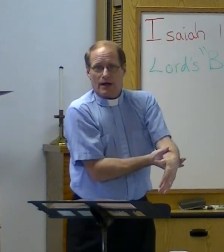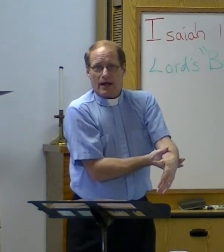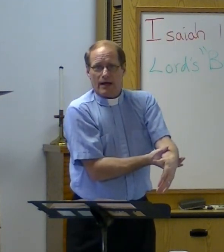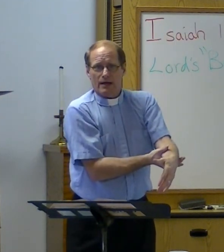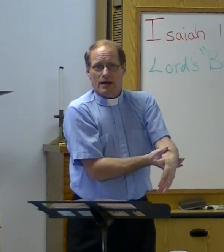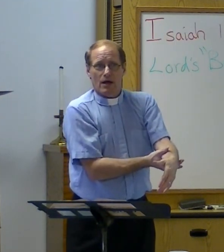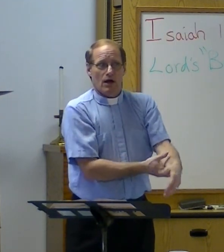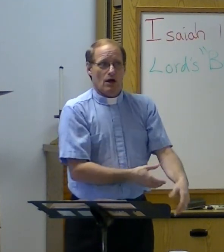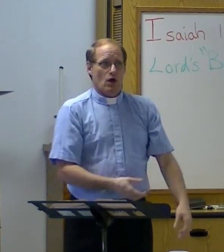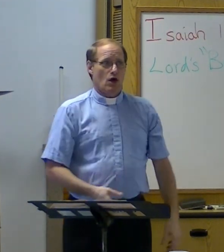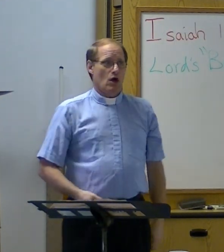Okay?